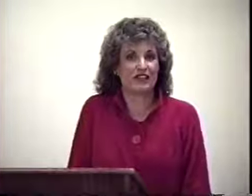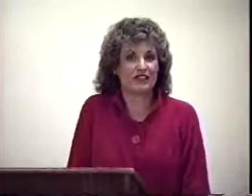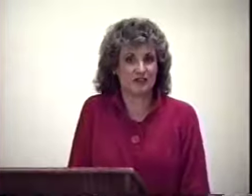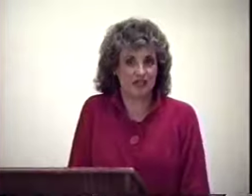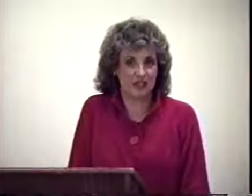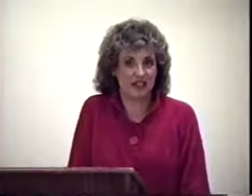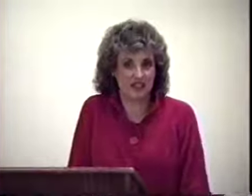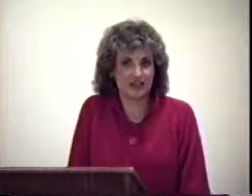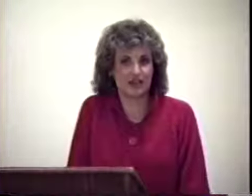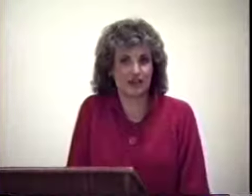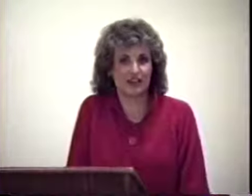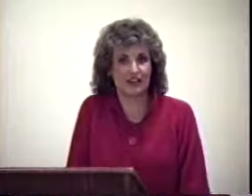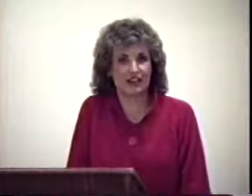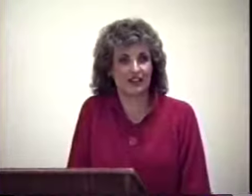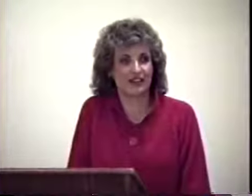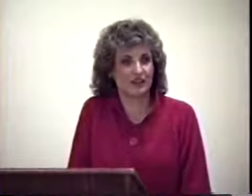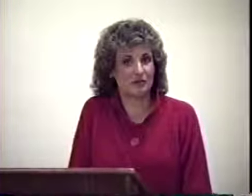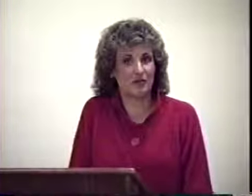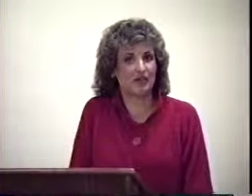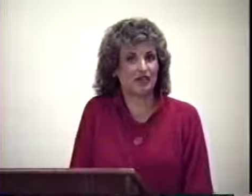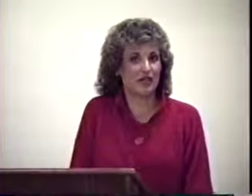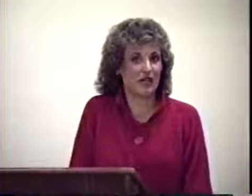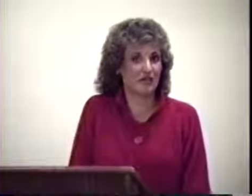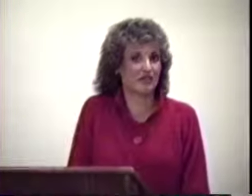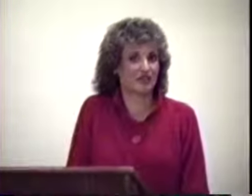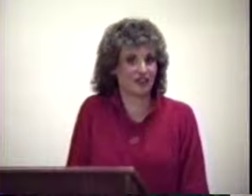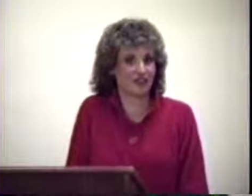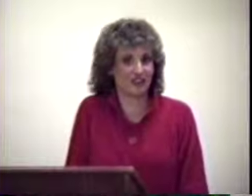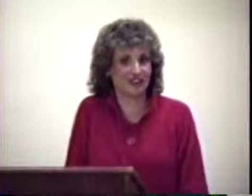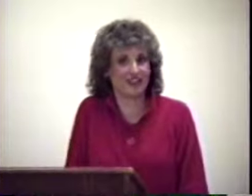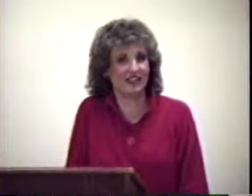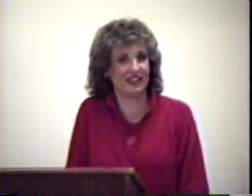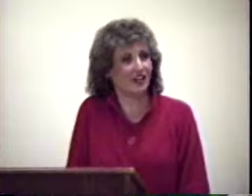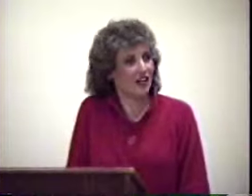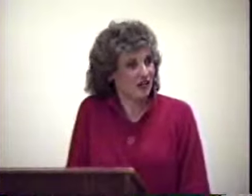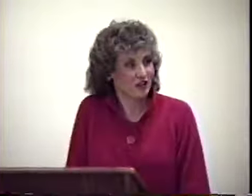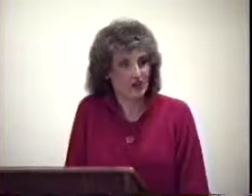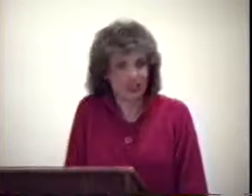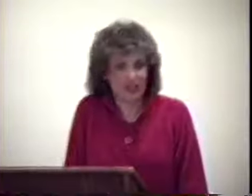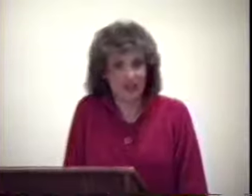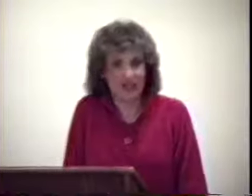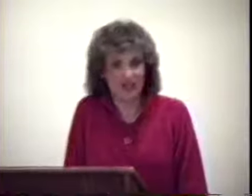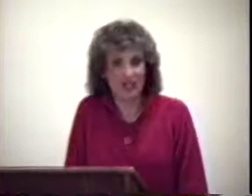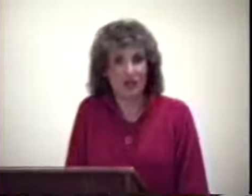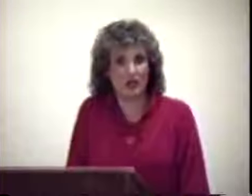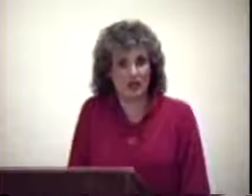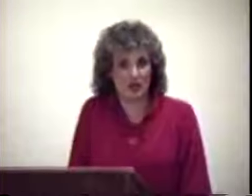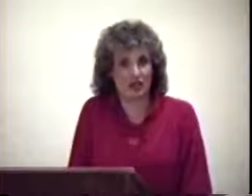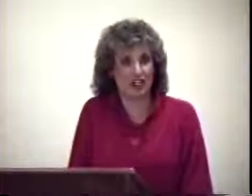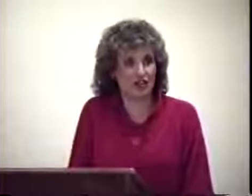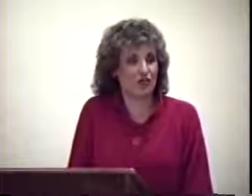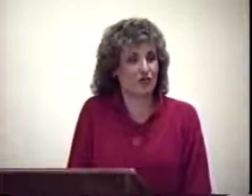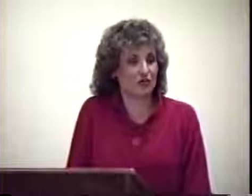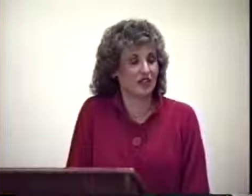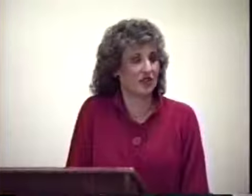is my kids have learned a lot of the signs, but my little grandbabies are learning it. And to watch how fast they pick it up, and they know where